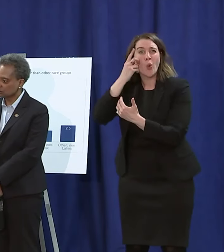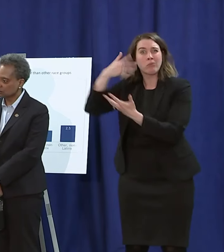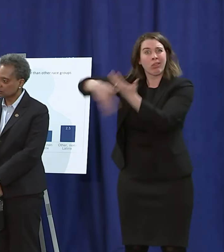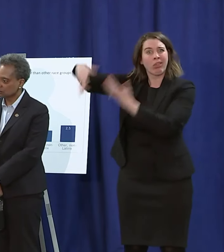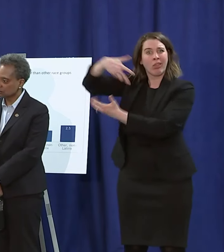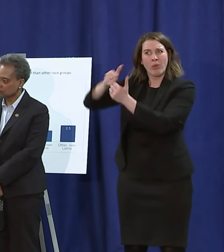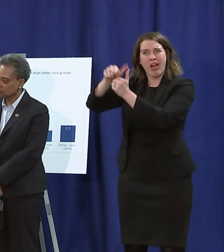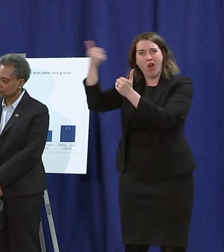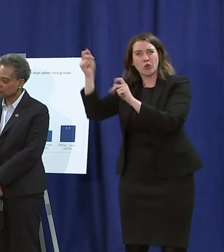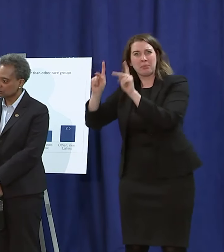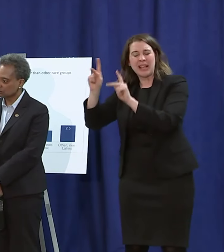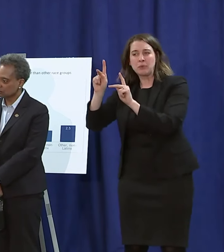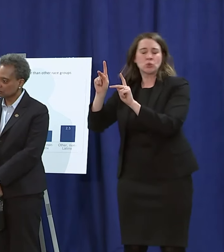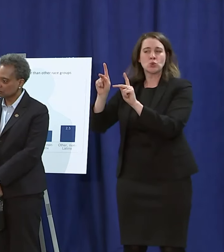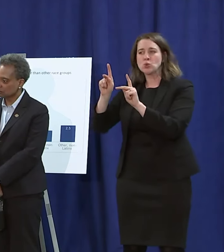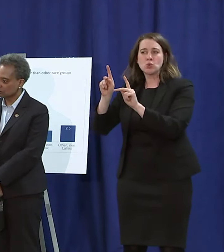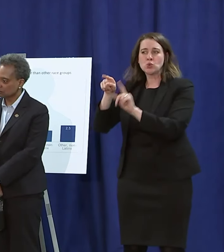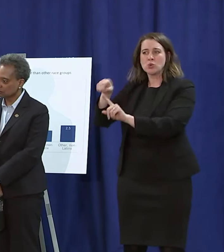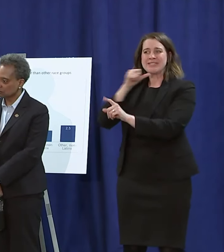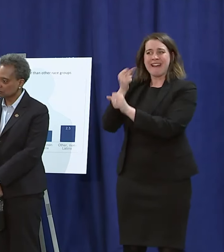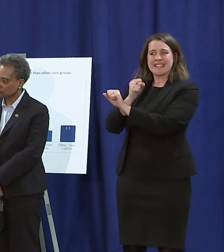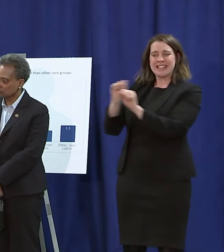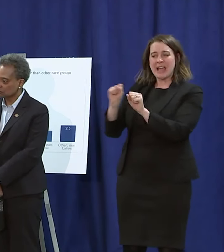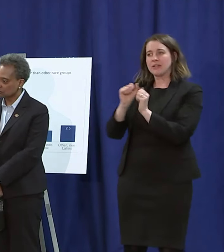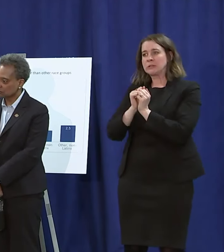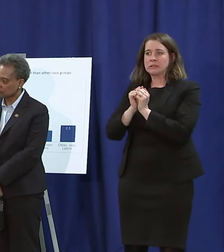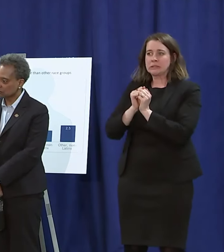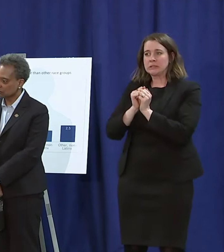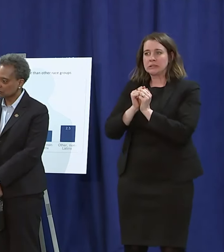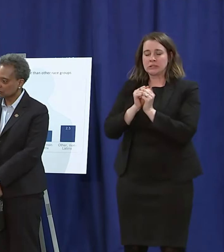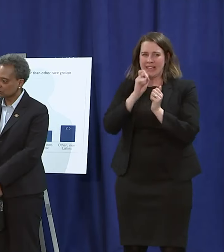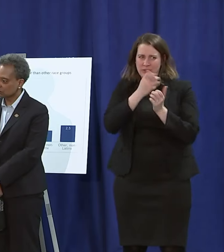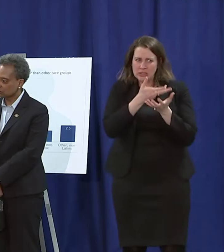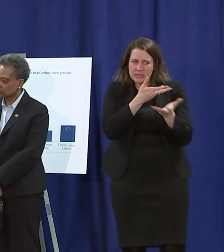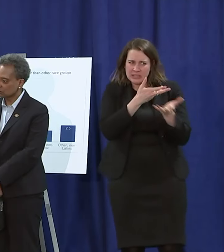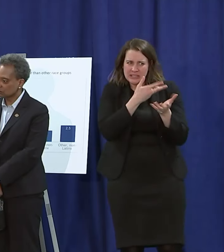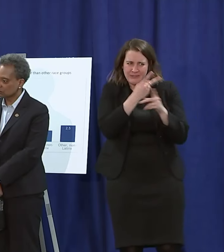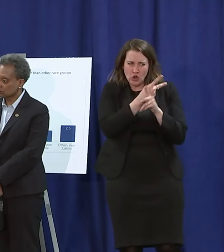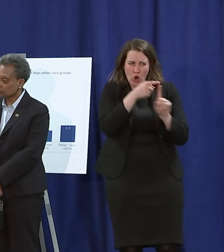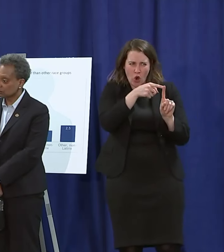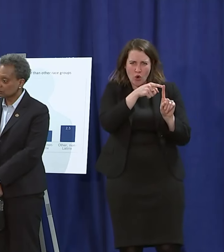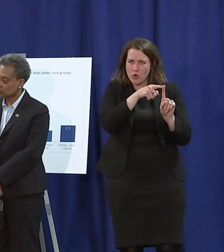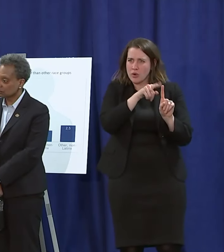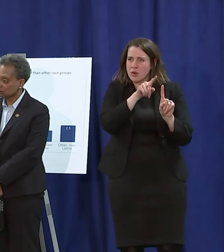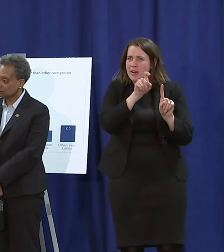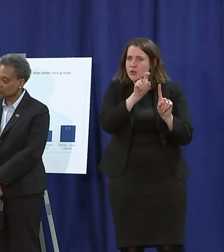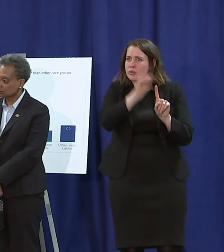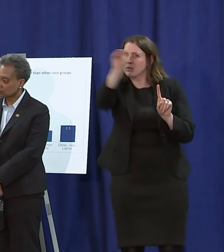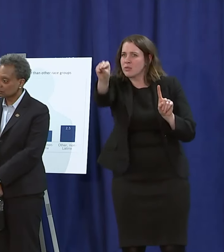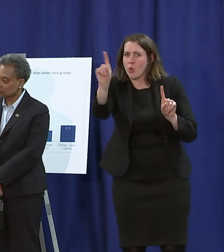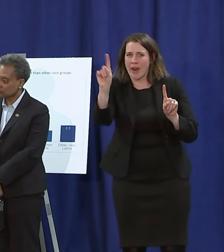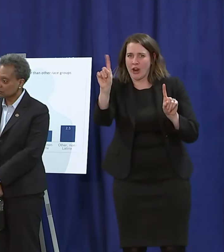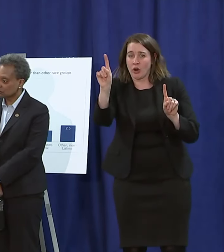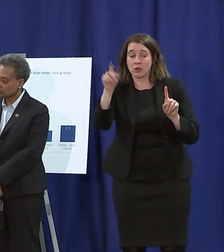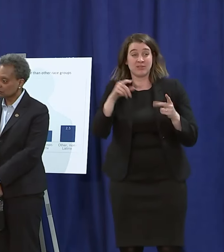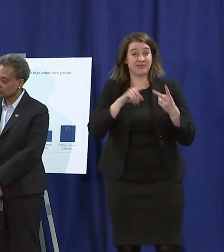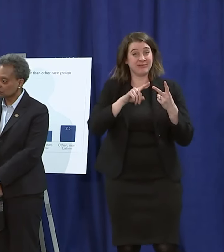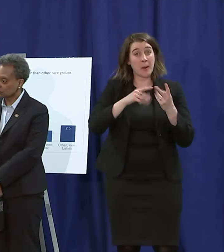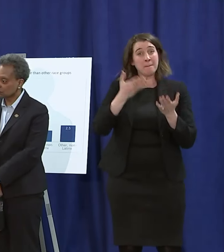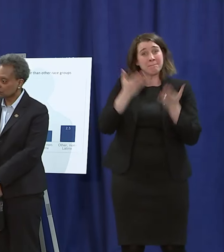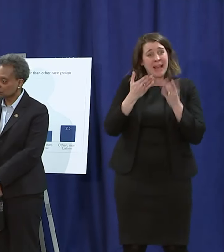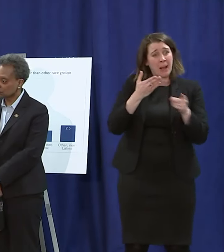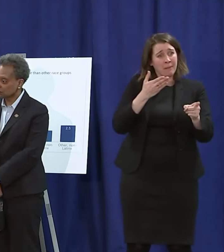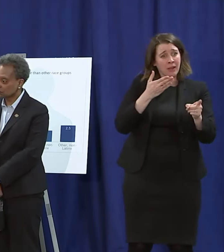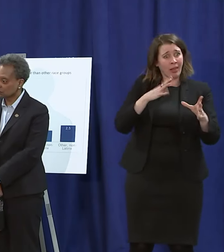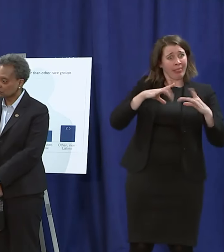or some sort of living situation with a lot of people that wouldn't be appropriate. Or if they have vulnerable people at